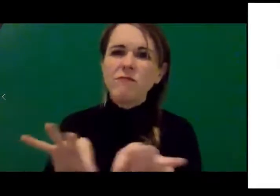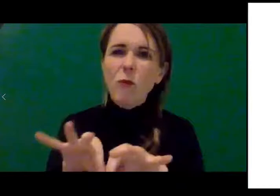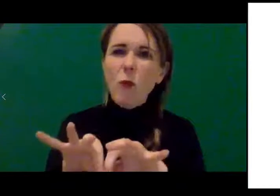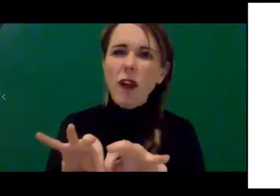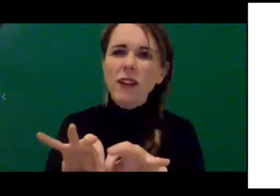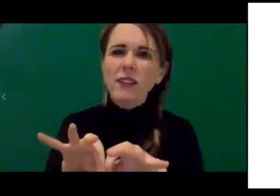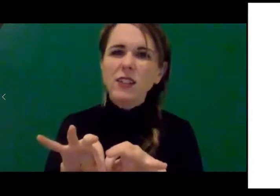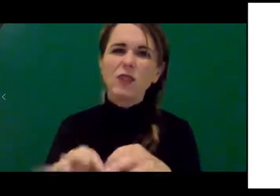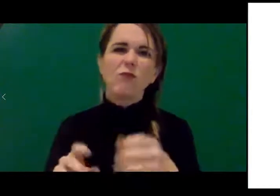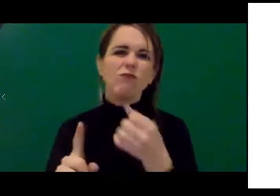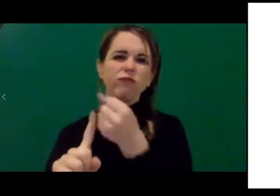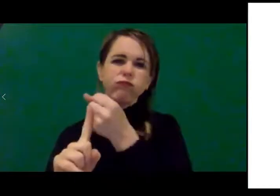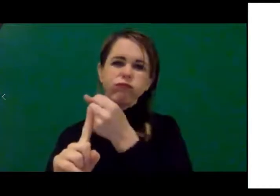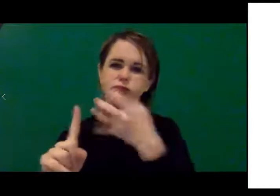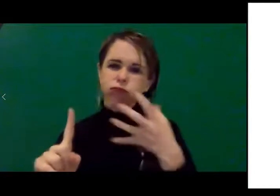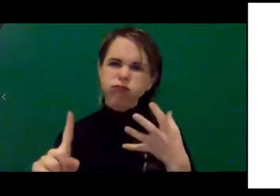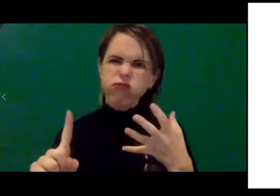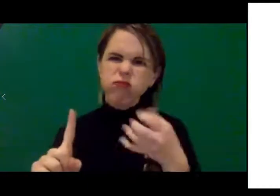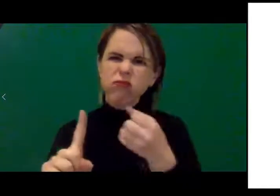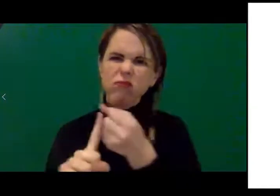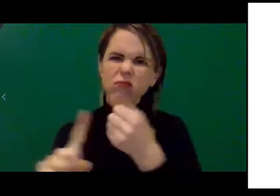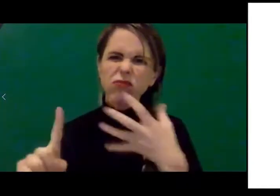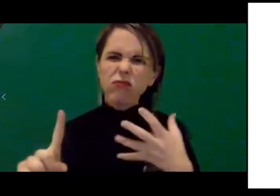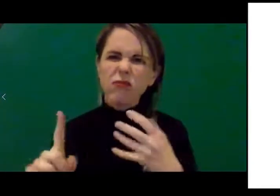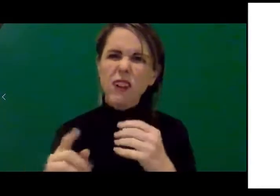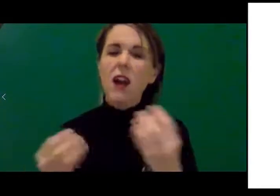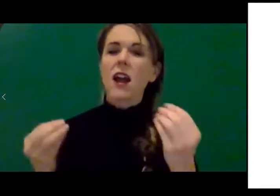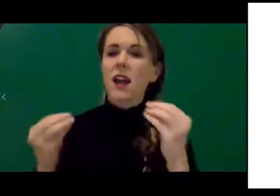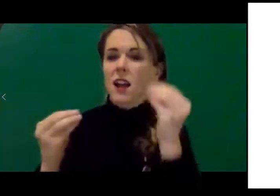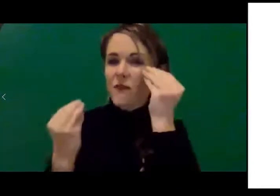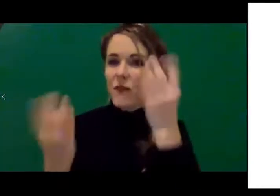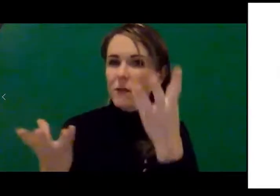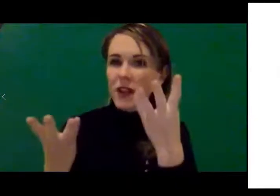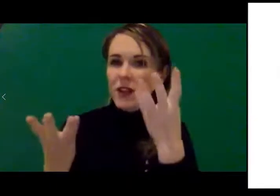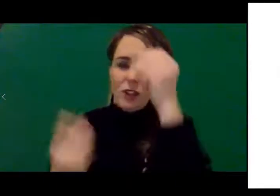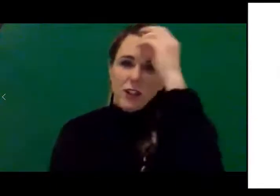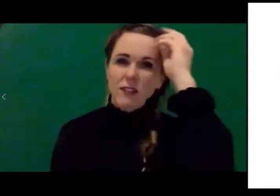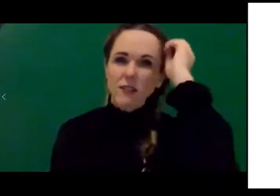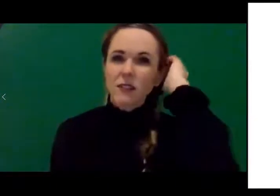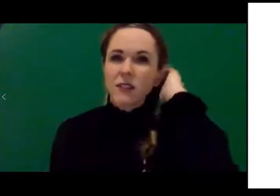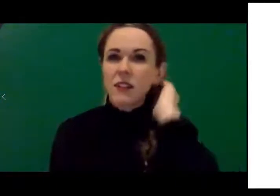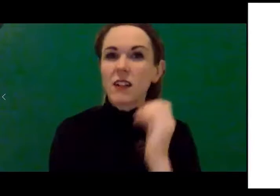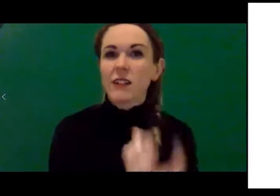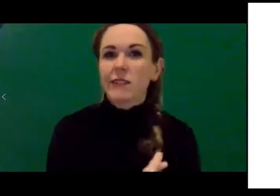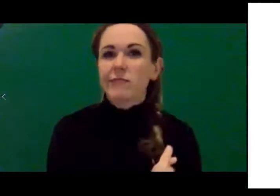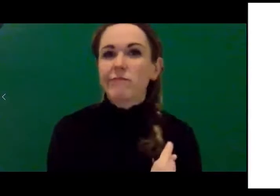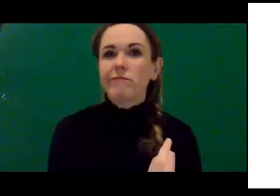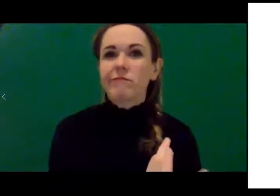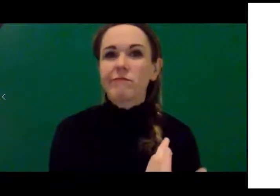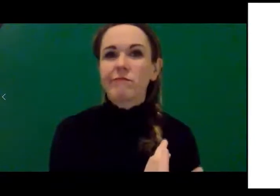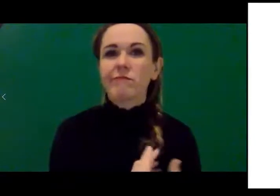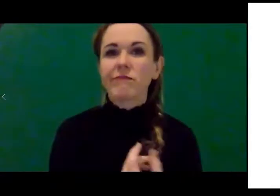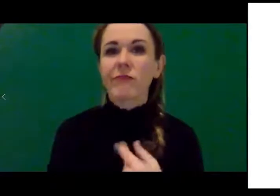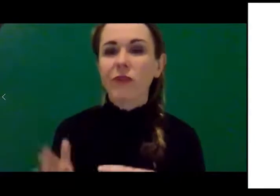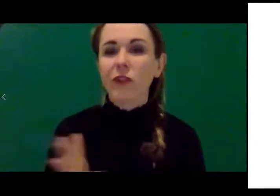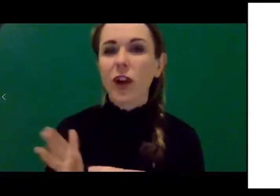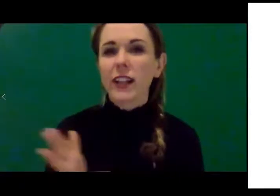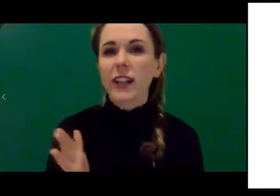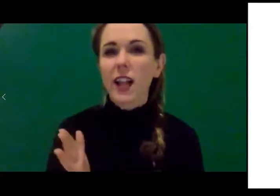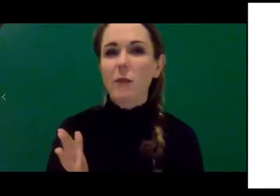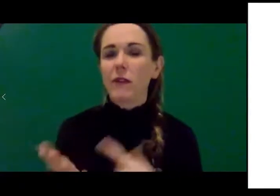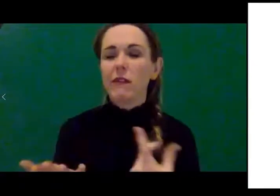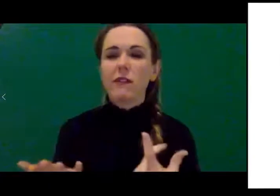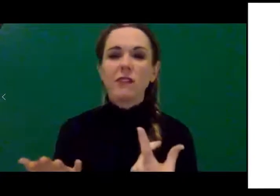really important to offer expansions of information, meaning you add context. So you can see